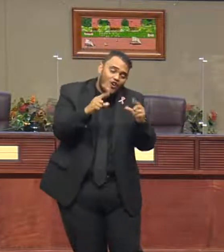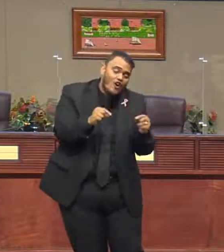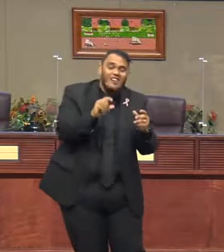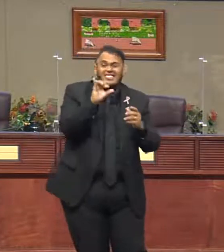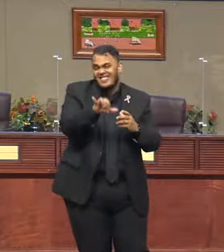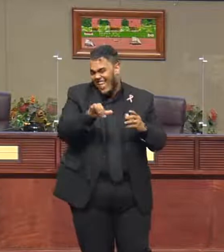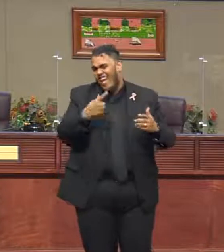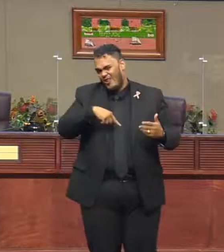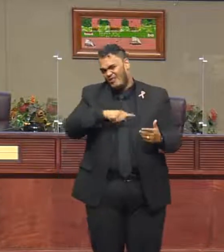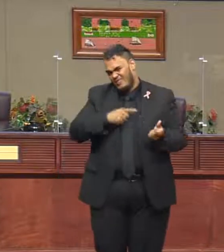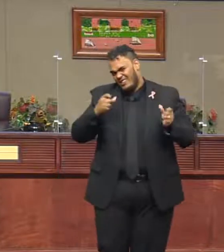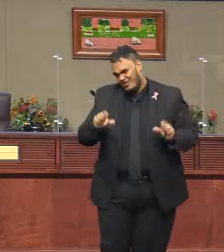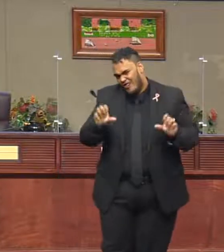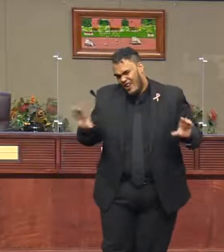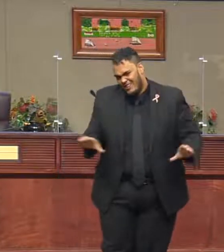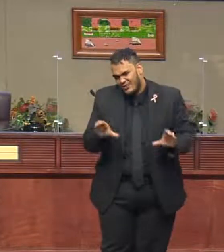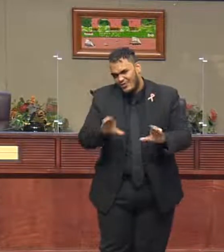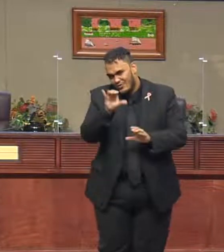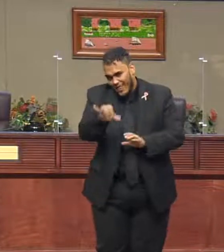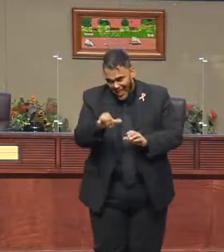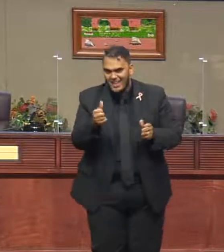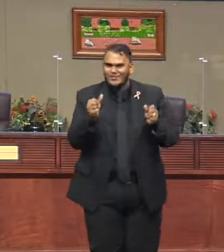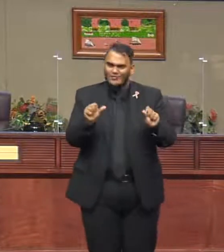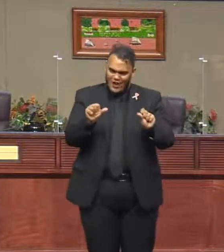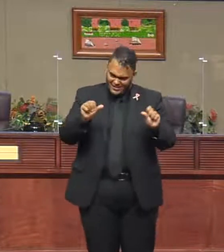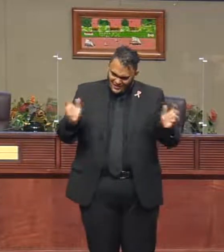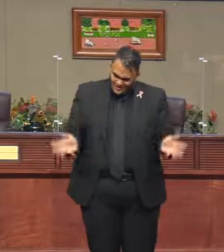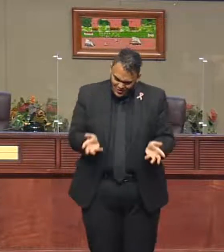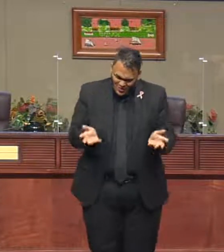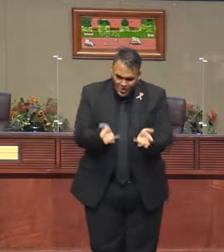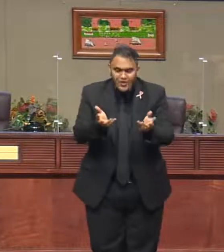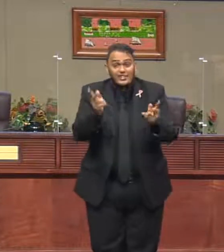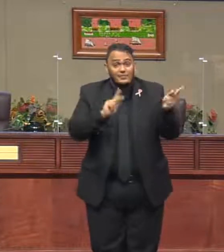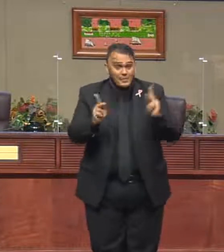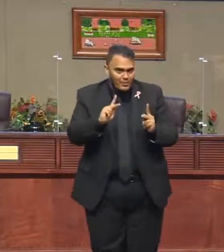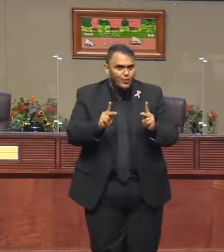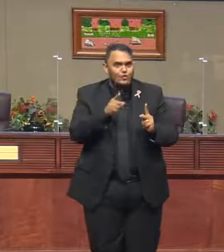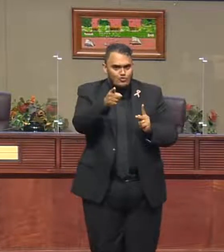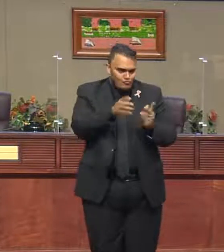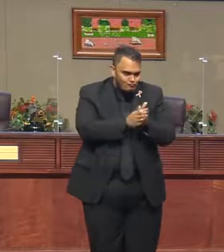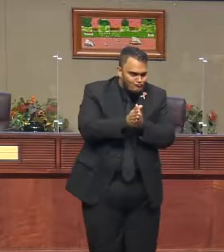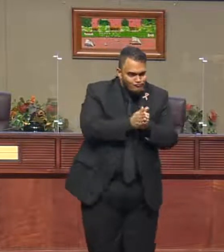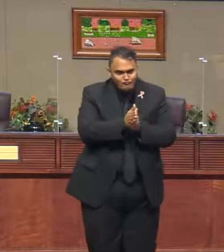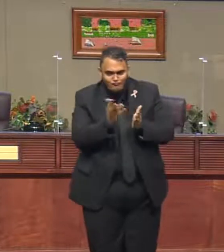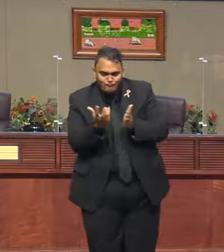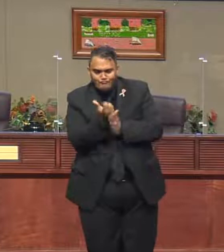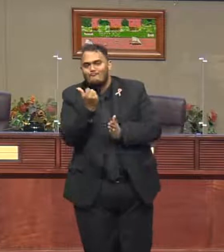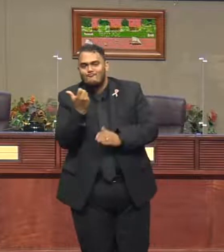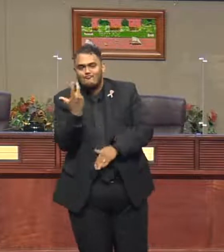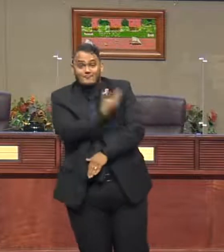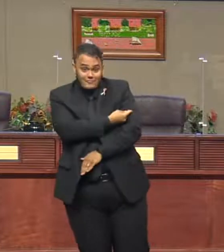trying to make certain that if we can encourage someone by offering an incentive, we're able to do so.